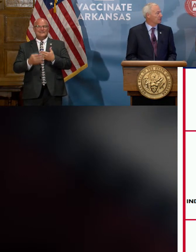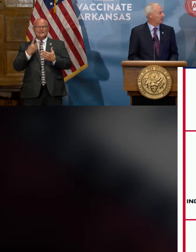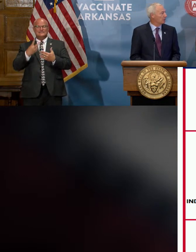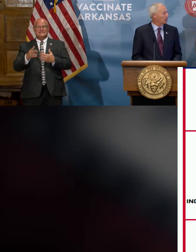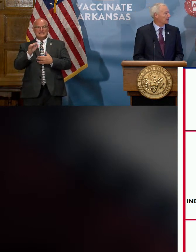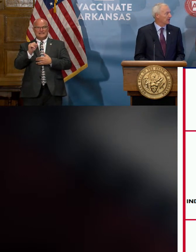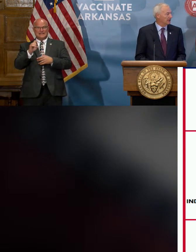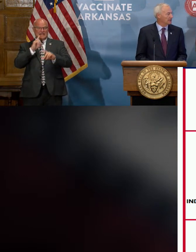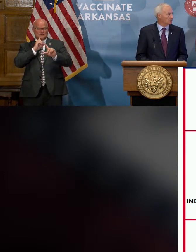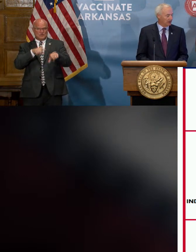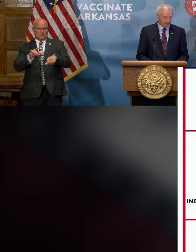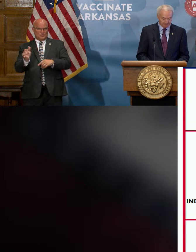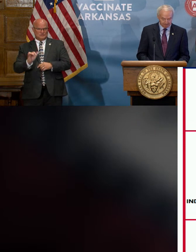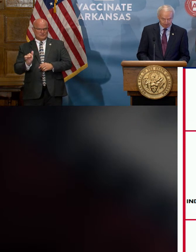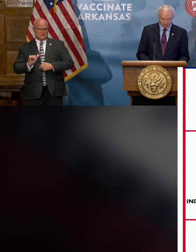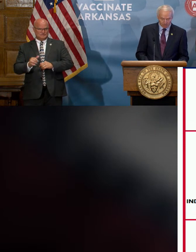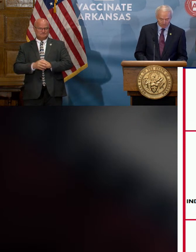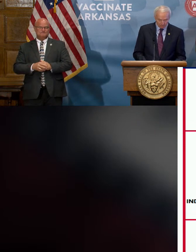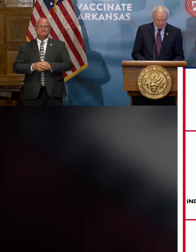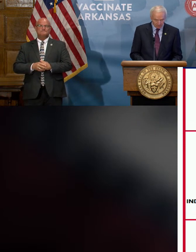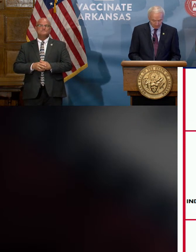the case report there as well.